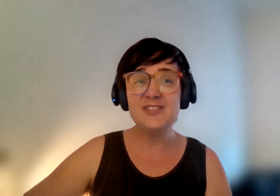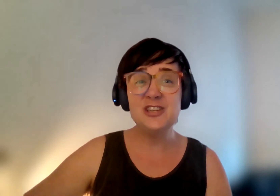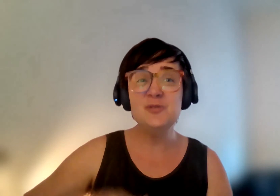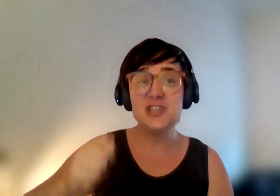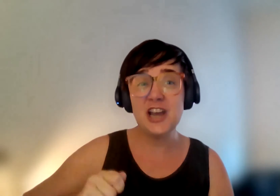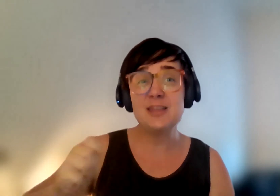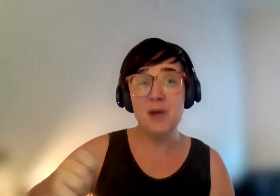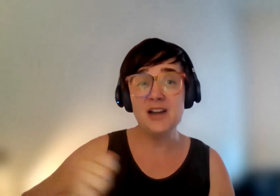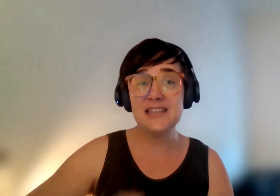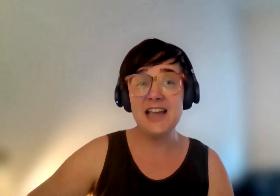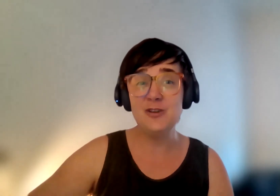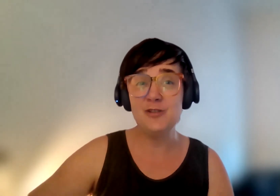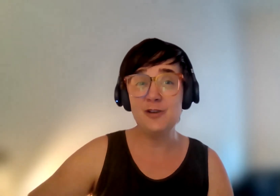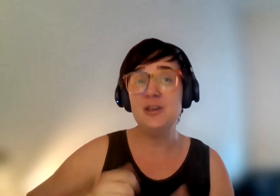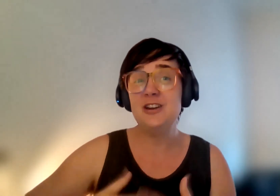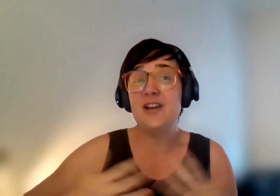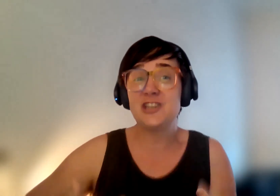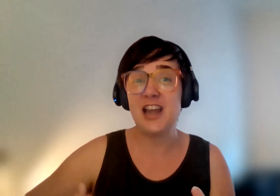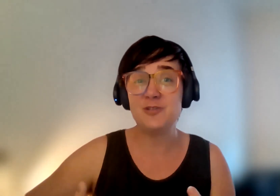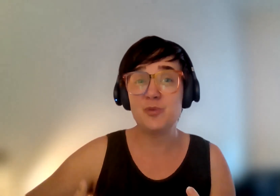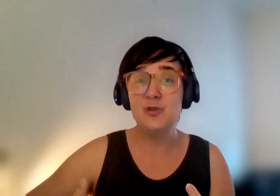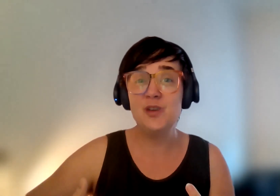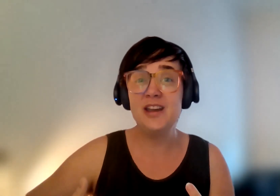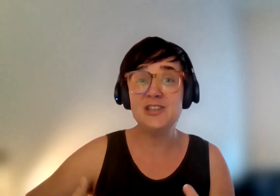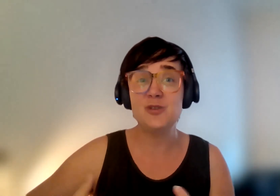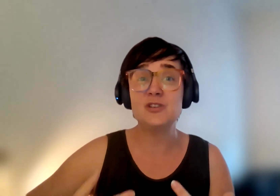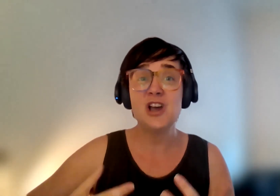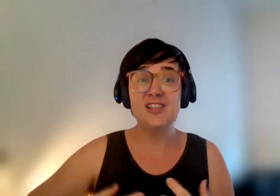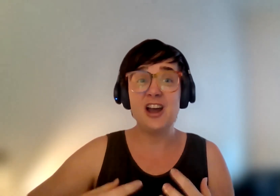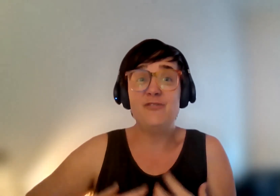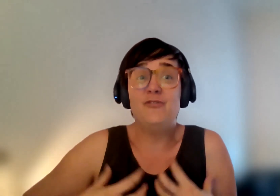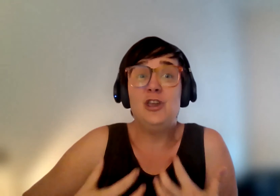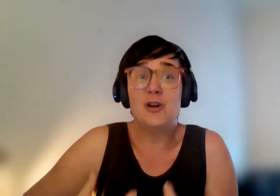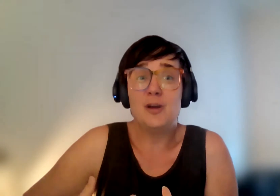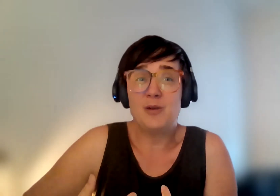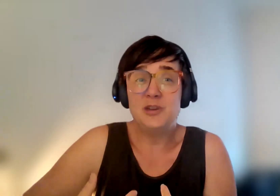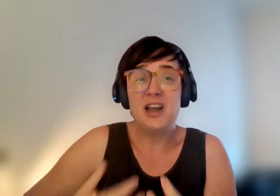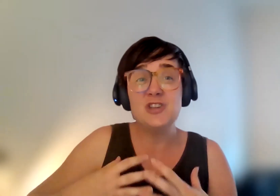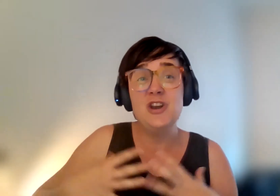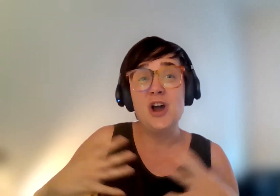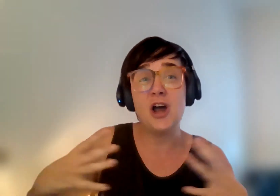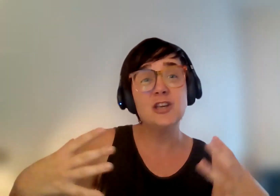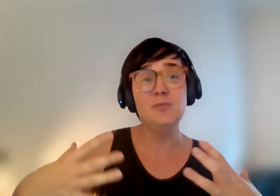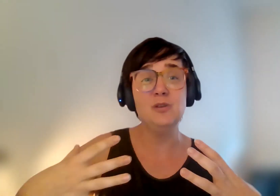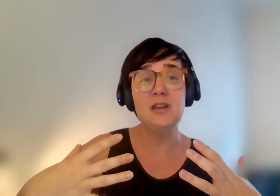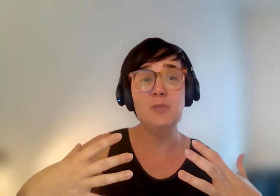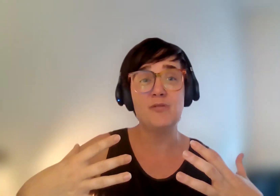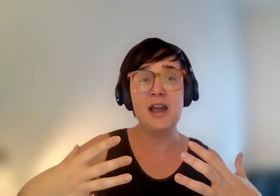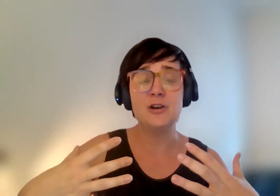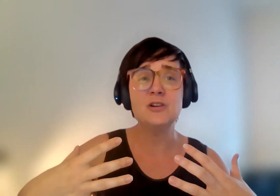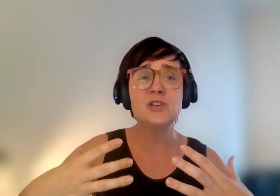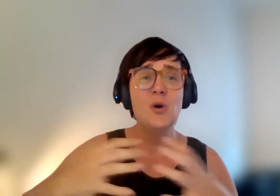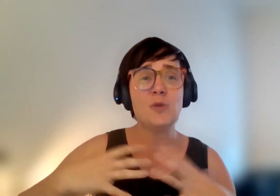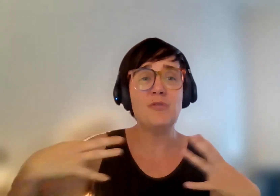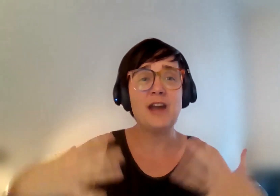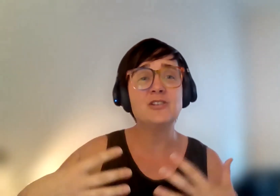places, all you have to do is check the box saying you're affirming. You don't actually have to prove it. And so there's a lot of fear about reaching out to